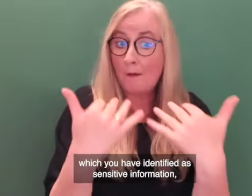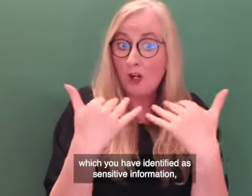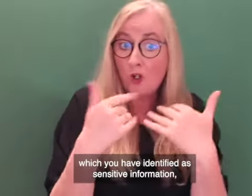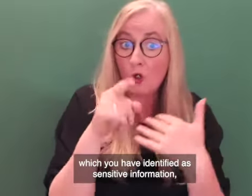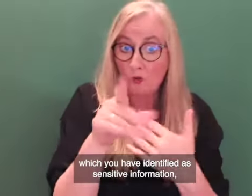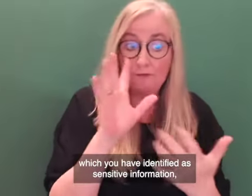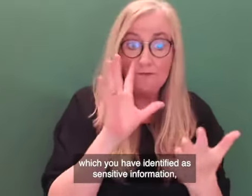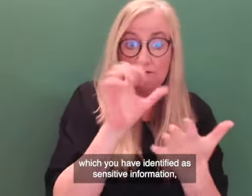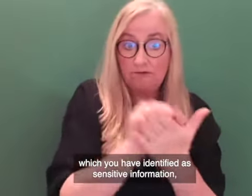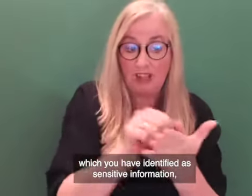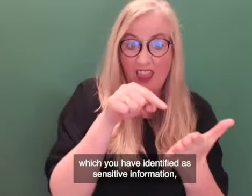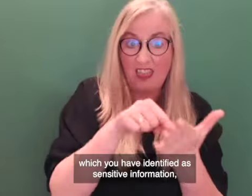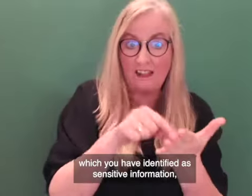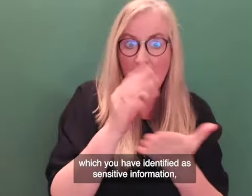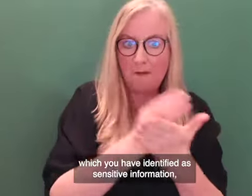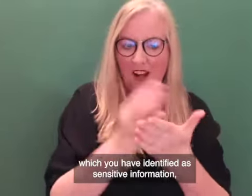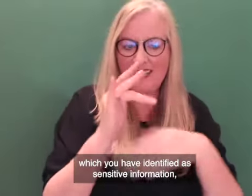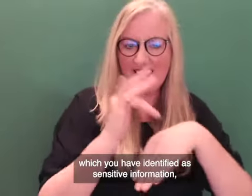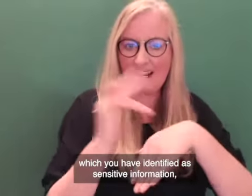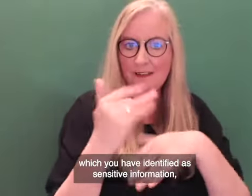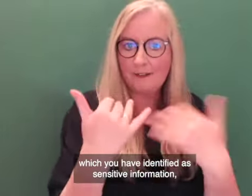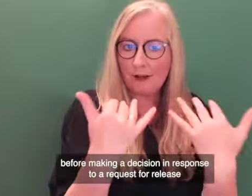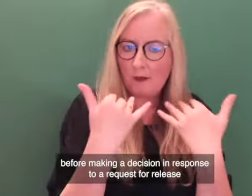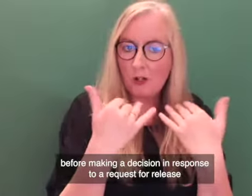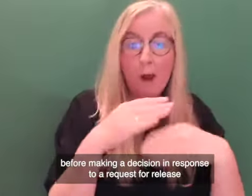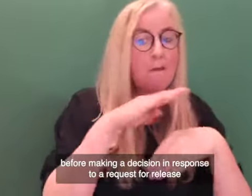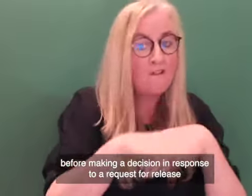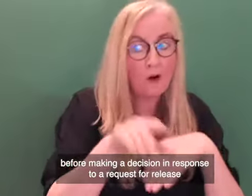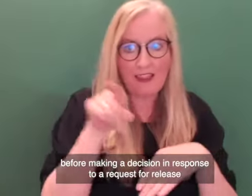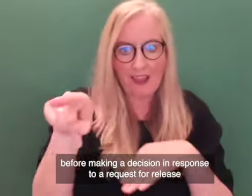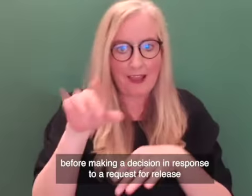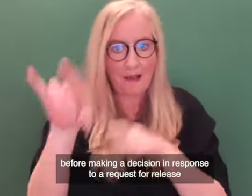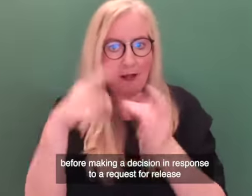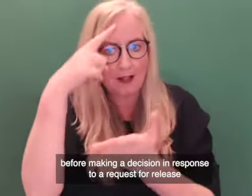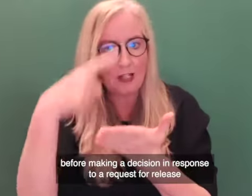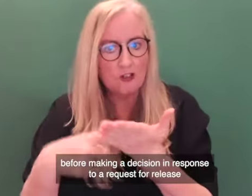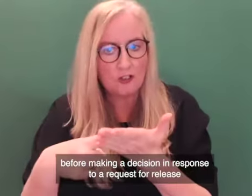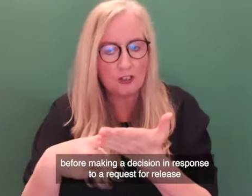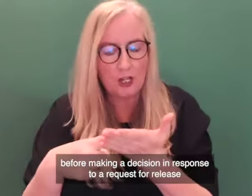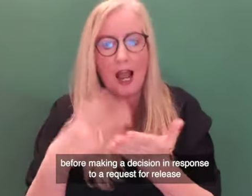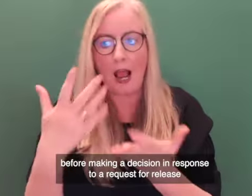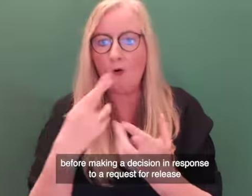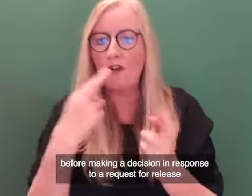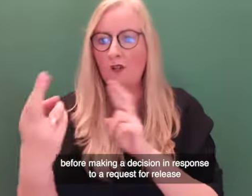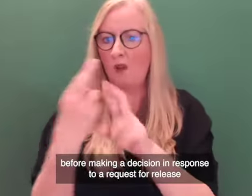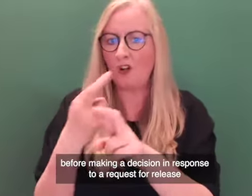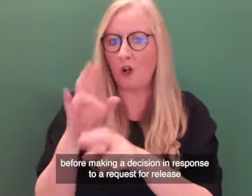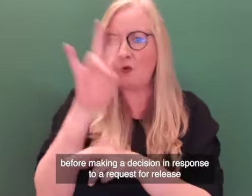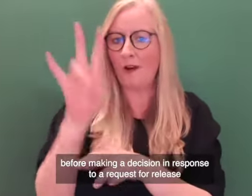you have identified as sensitive information before making a decision in response to a request for